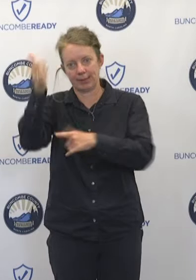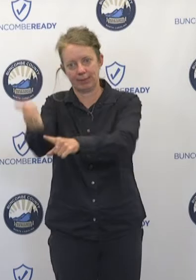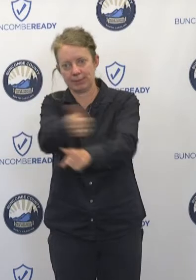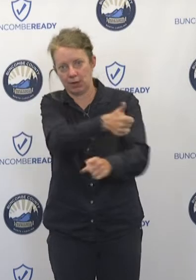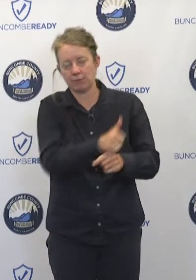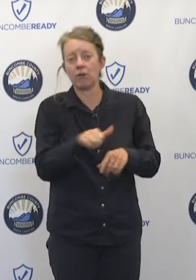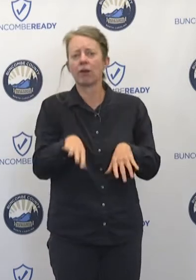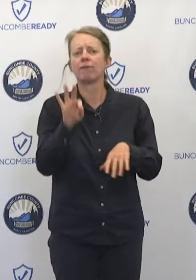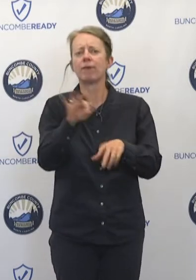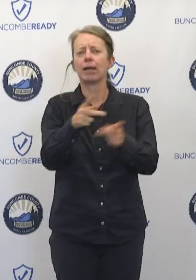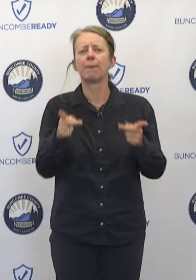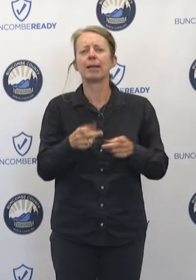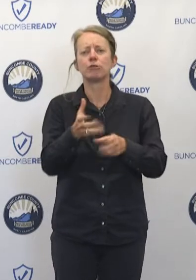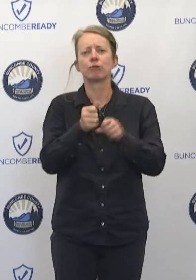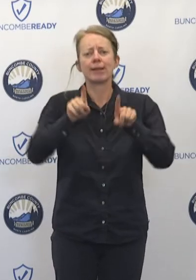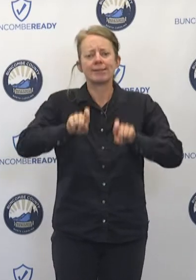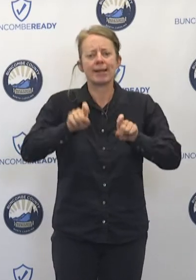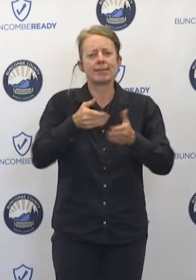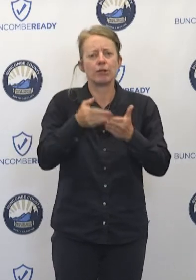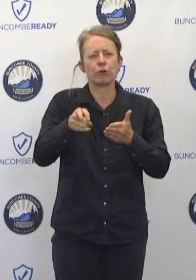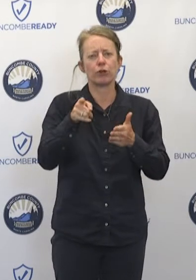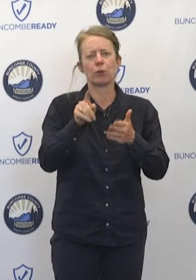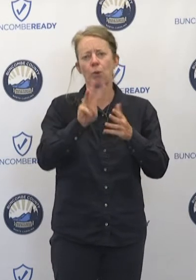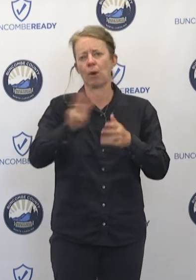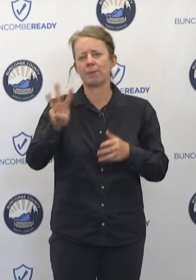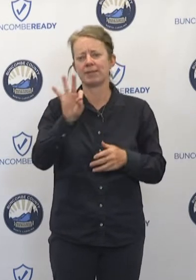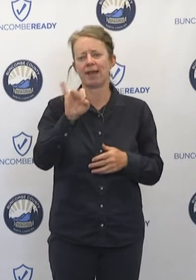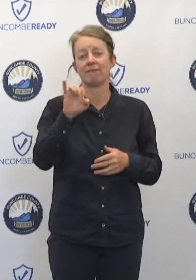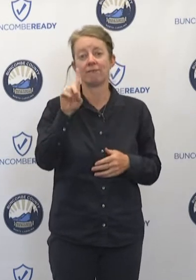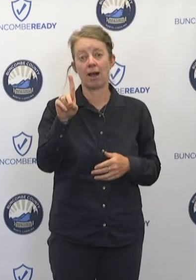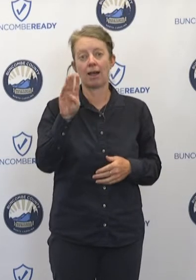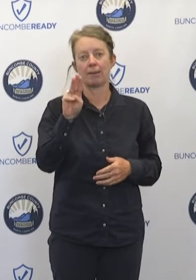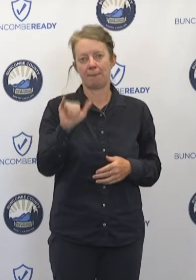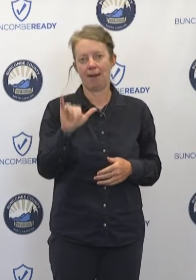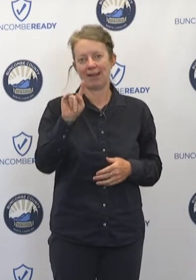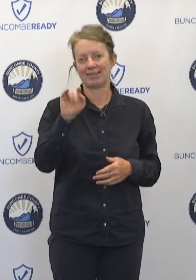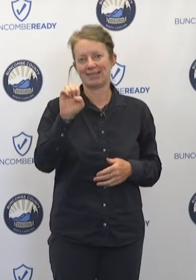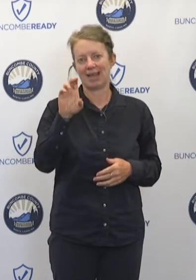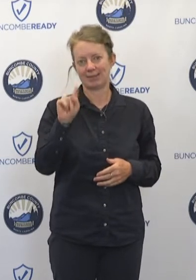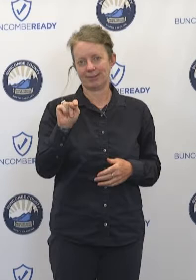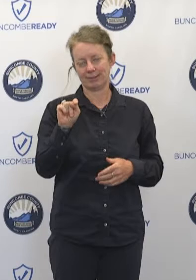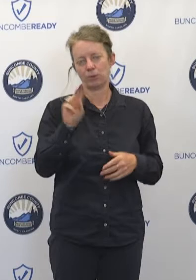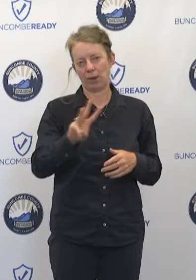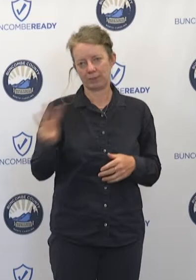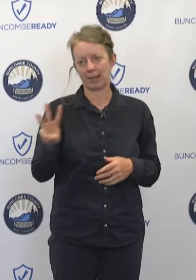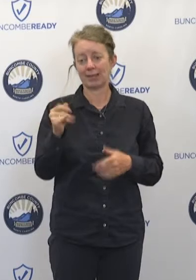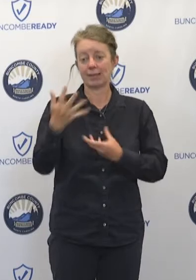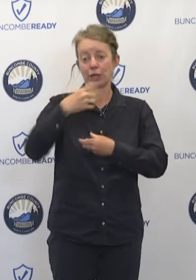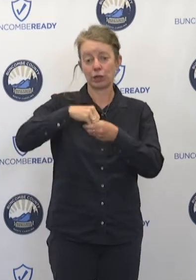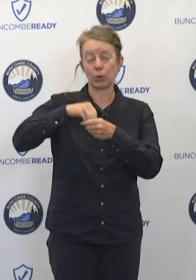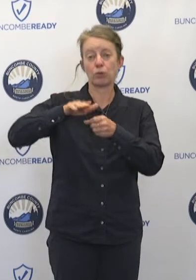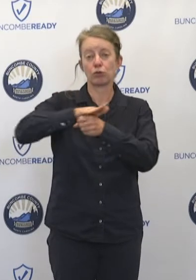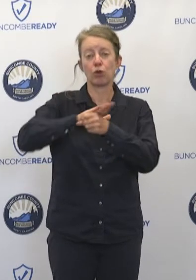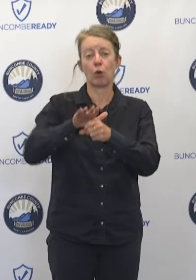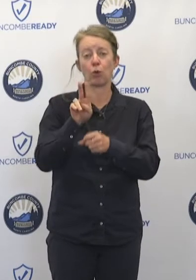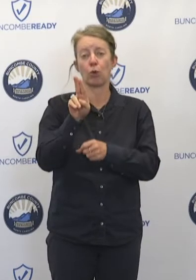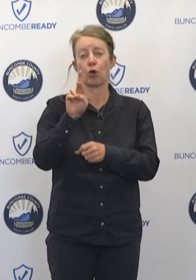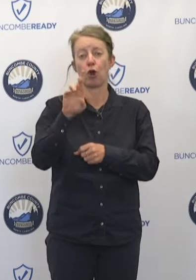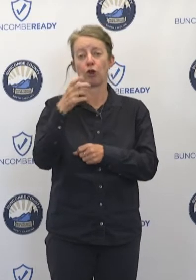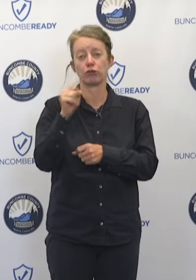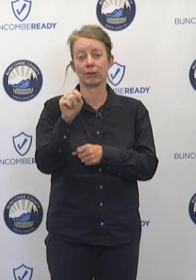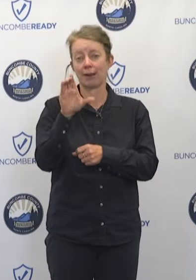location near you at Find My Testing Location website, which includes local urgent cares and